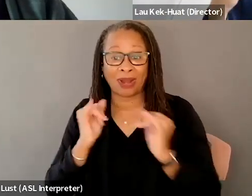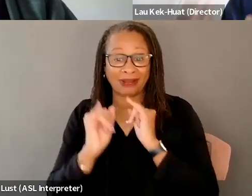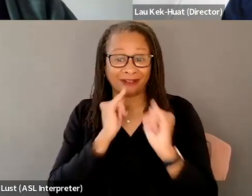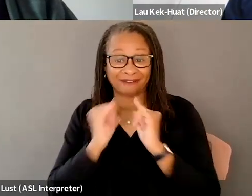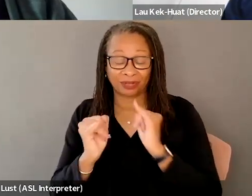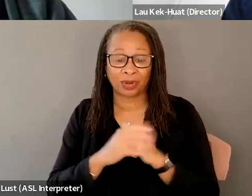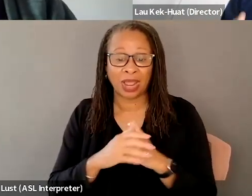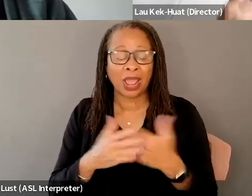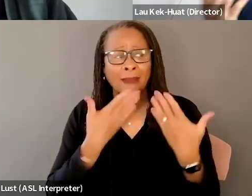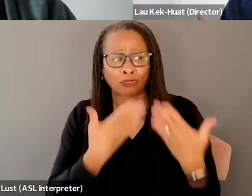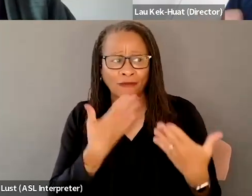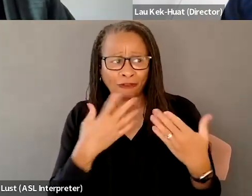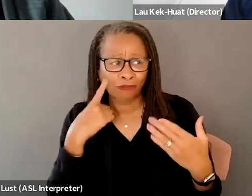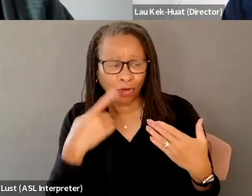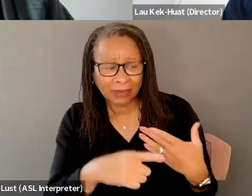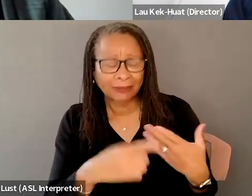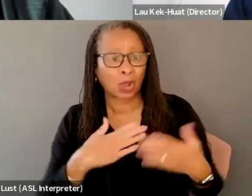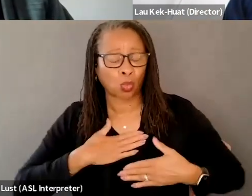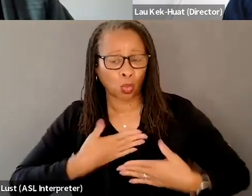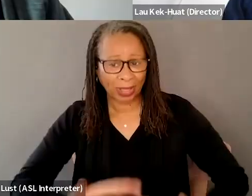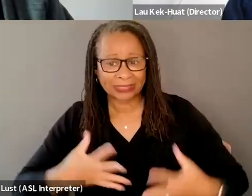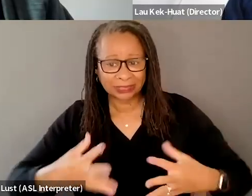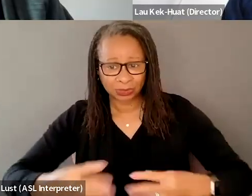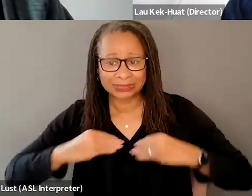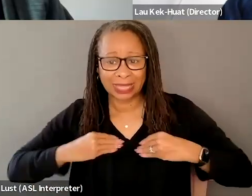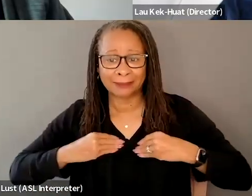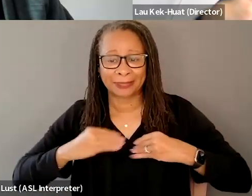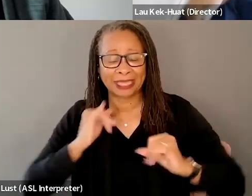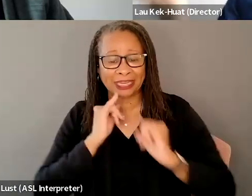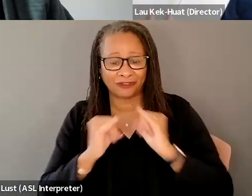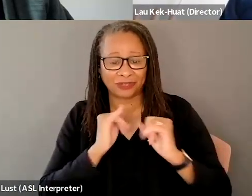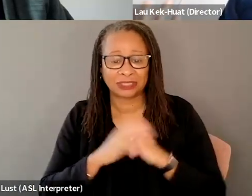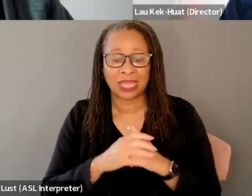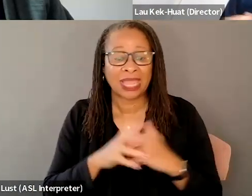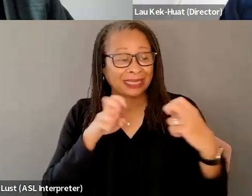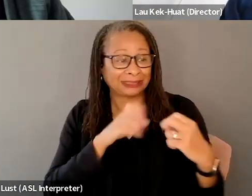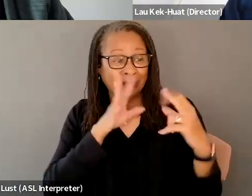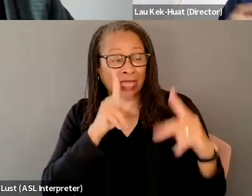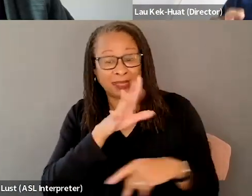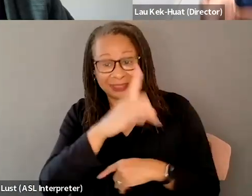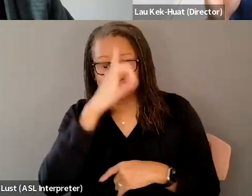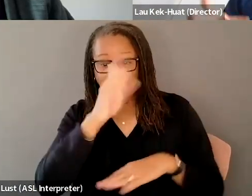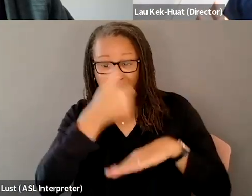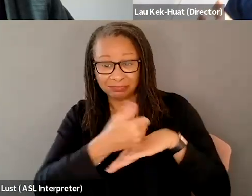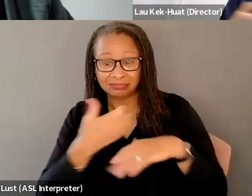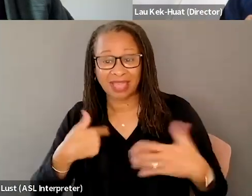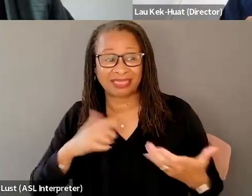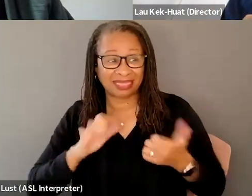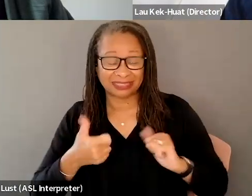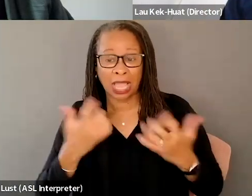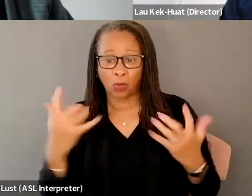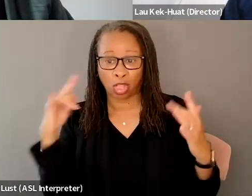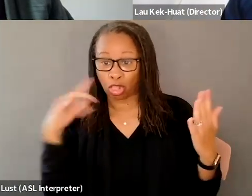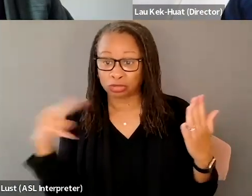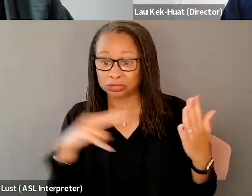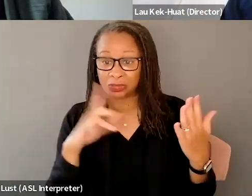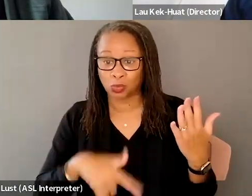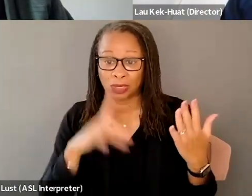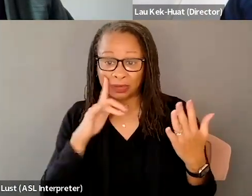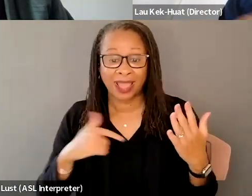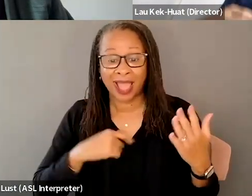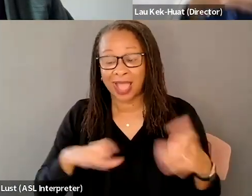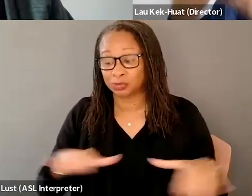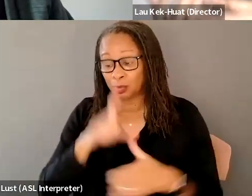I'm grateful to him to willing to accept the interview, and he speak up his mind this is how he thought. And I do